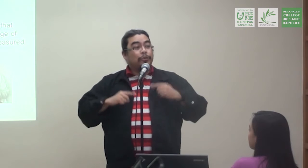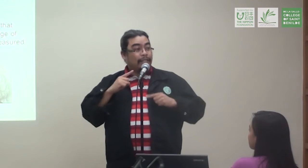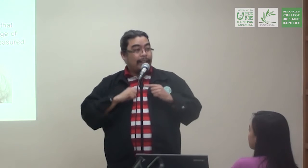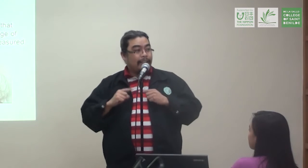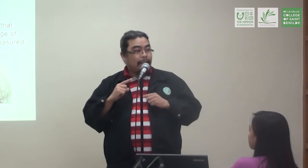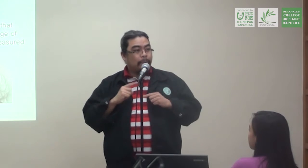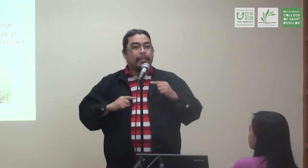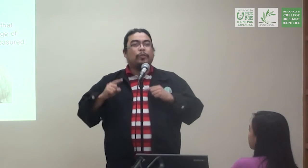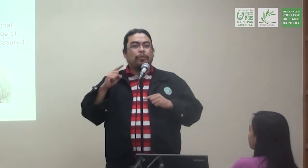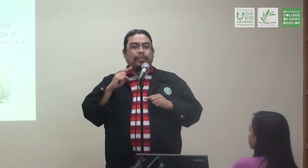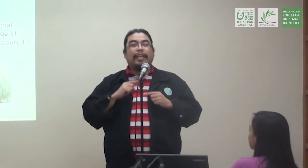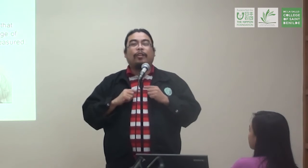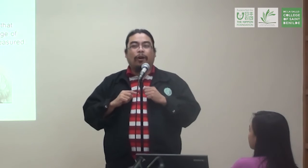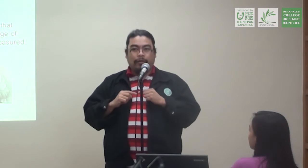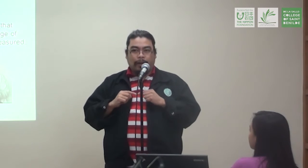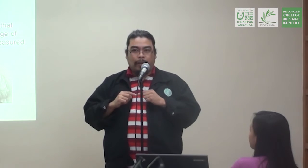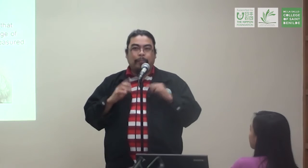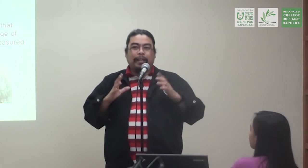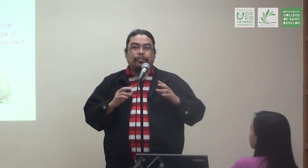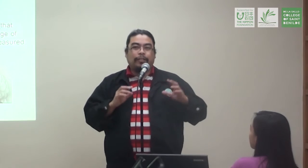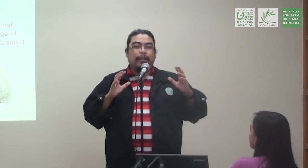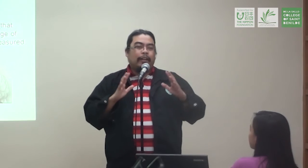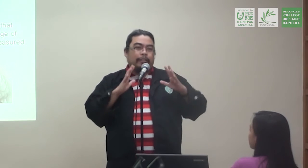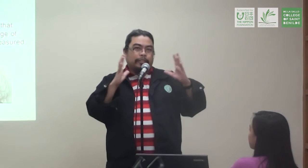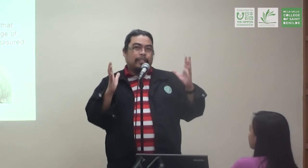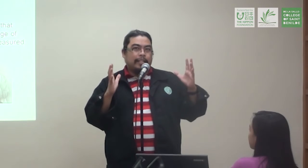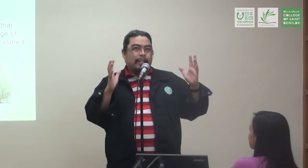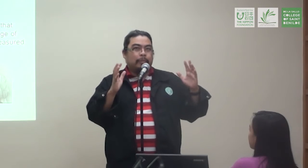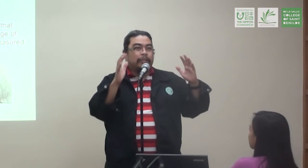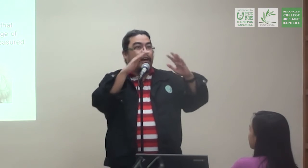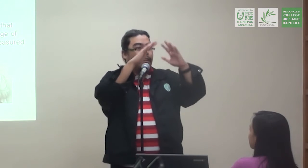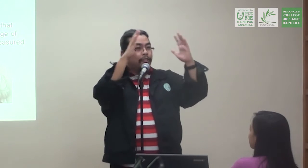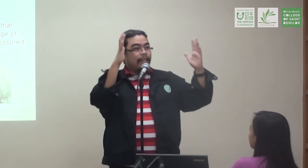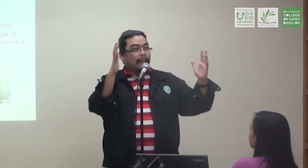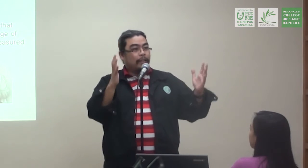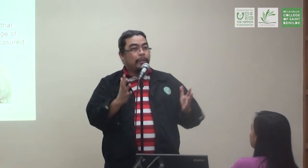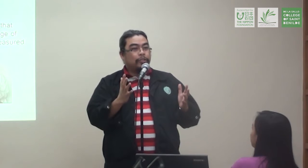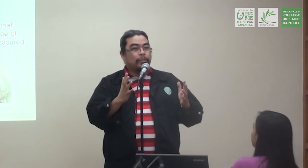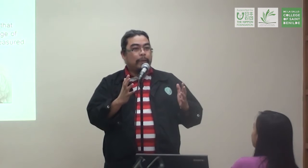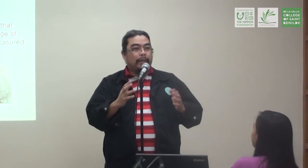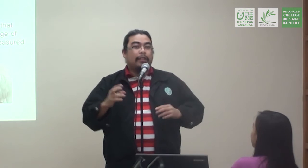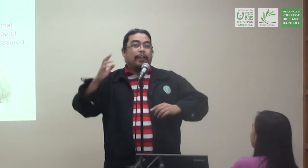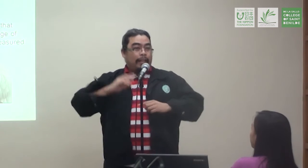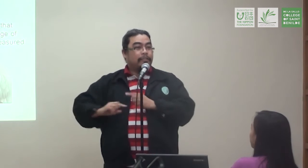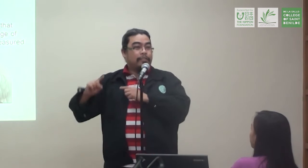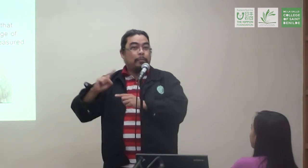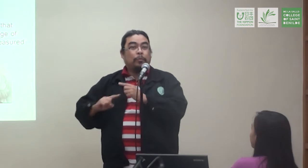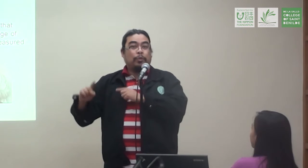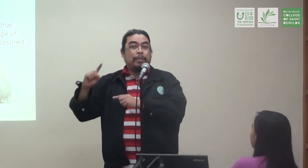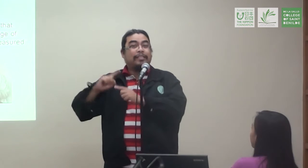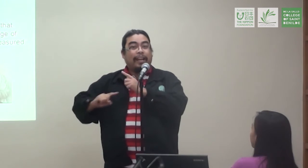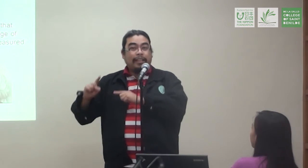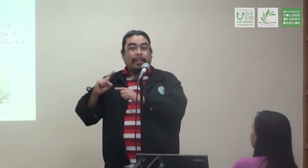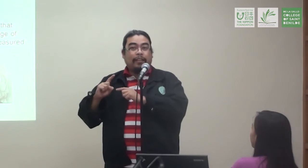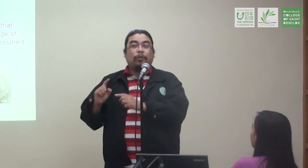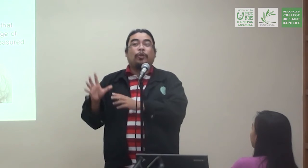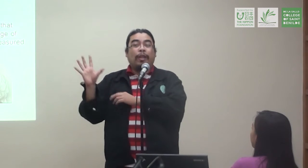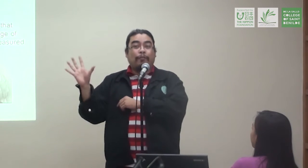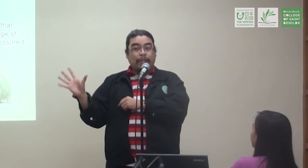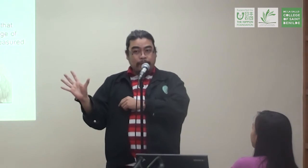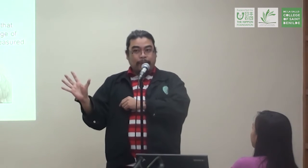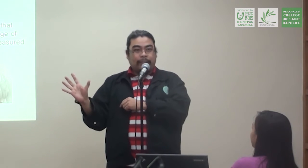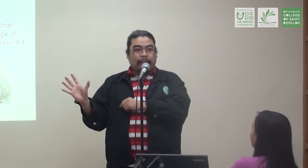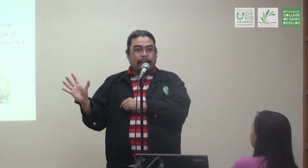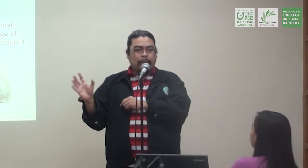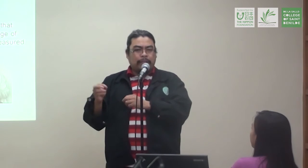instruments through signing, but it would take longer. Imagine just taking about 100 kind of instrument and someone would be signing it. Although